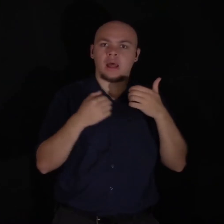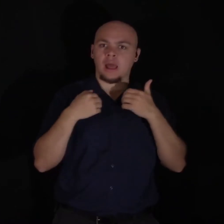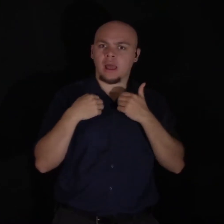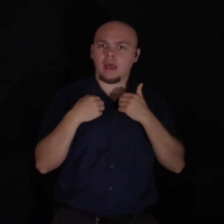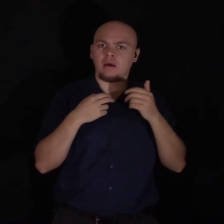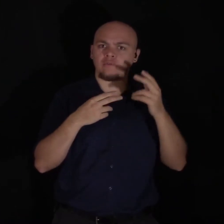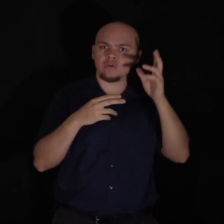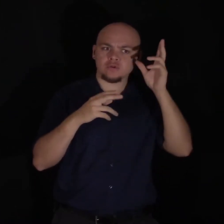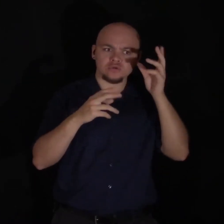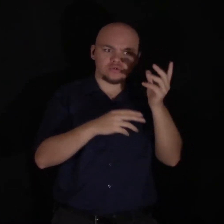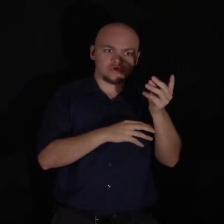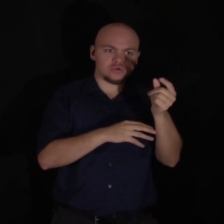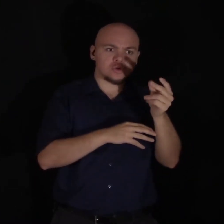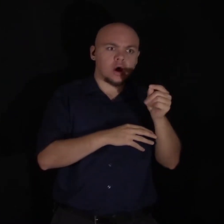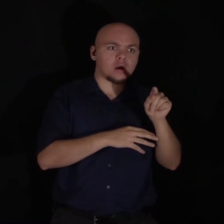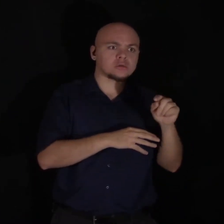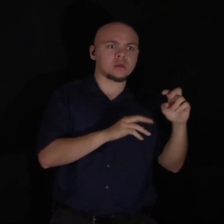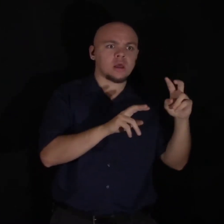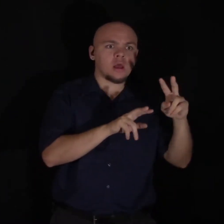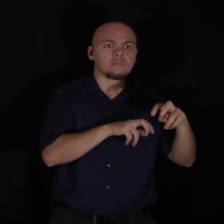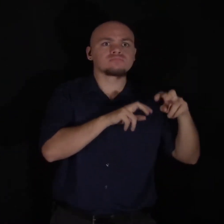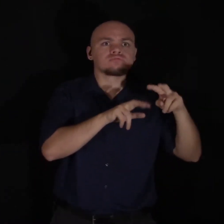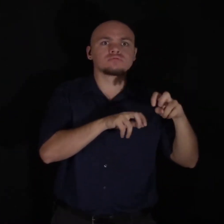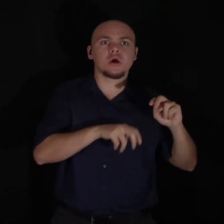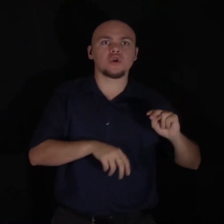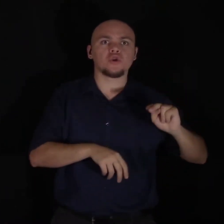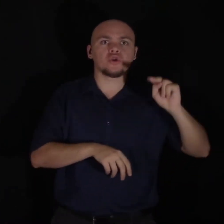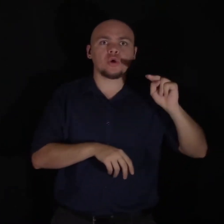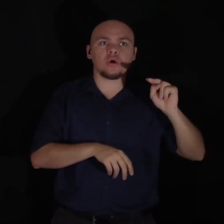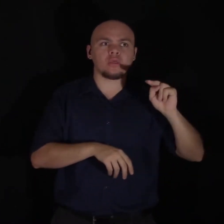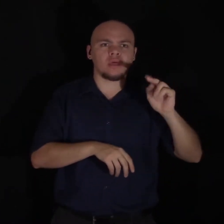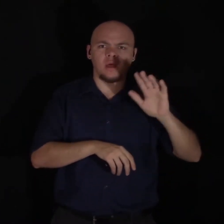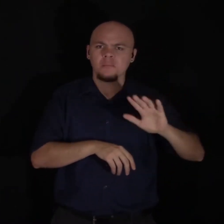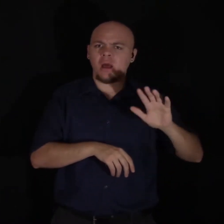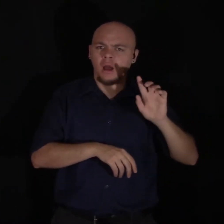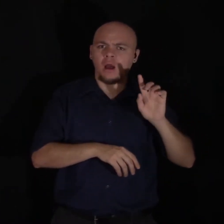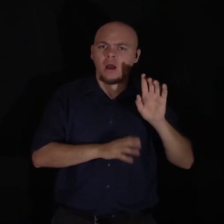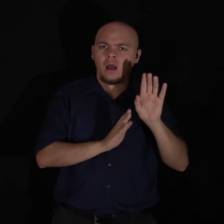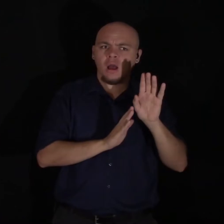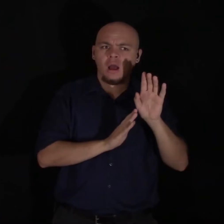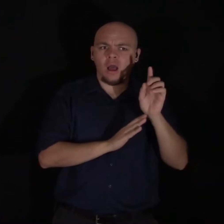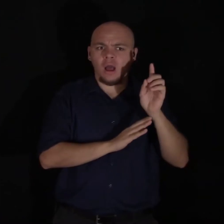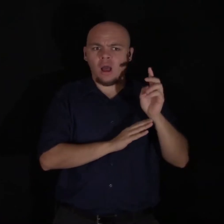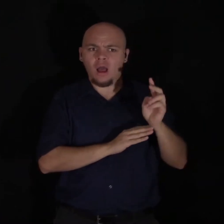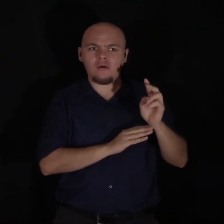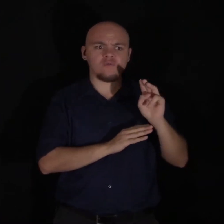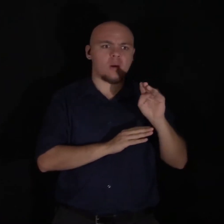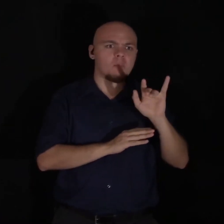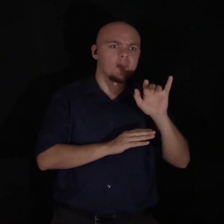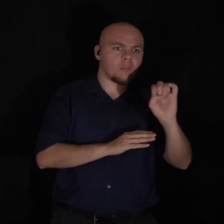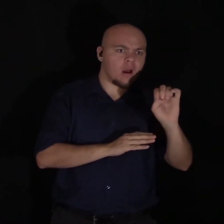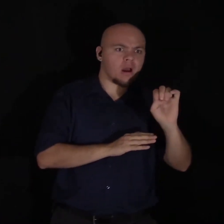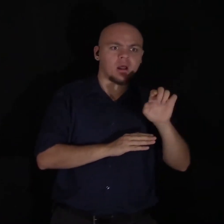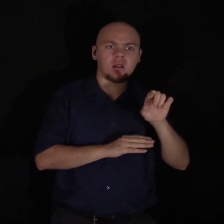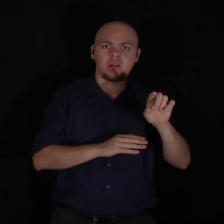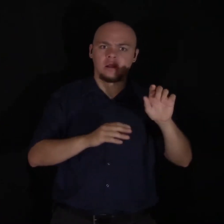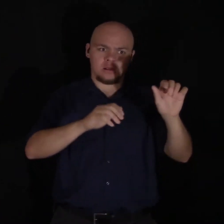on towards the north at a distance of 1/2 mile. A being which had the shape of a man,